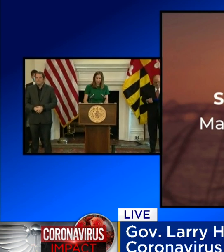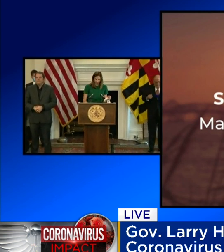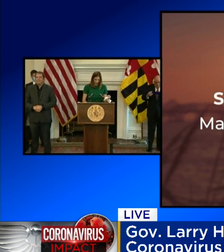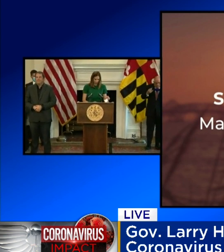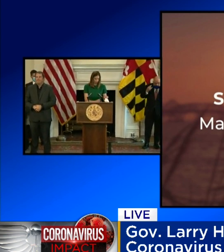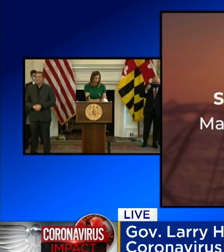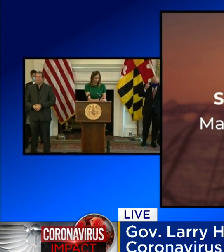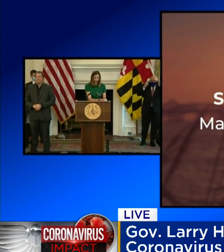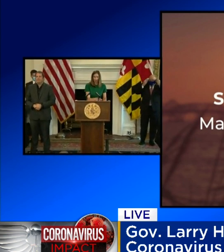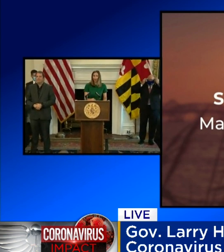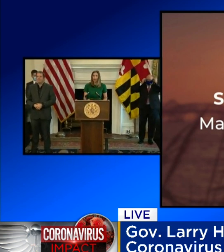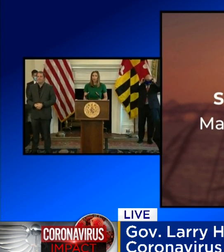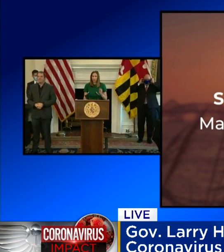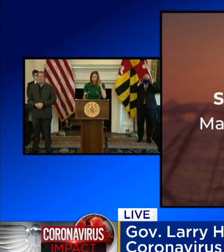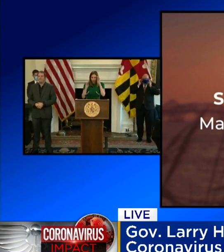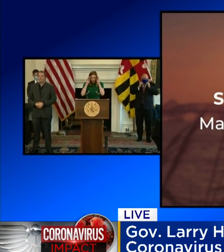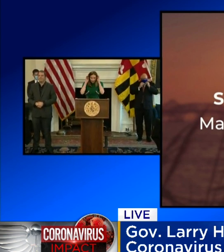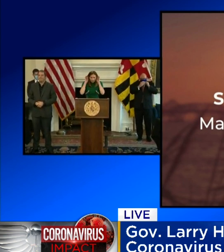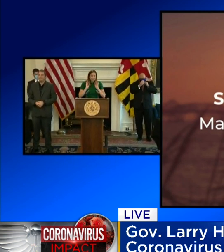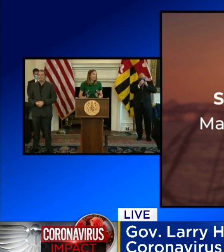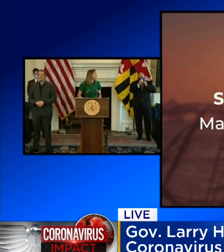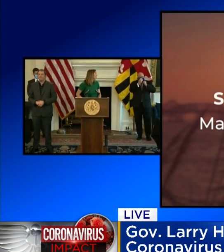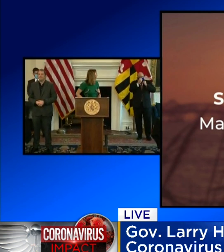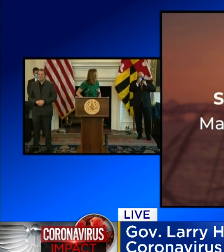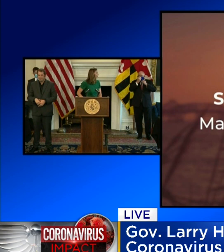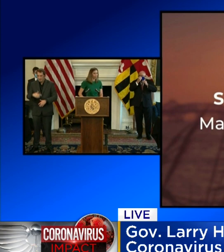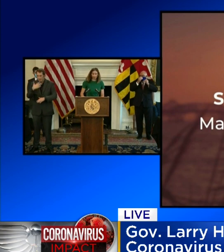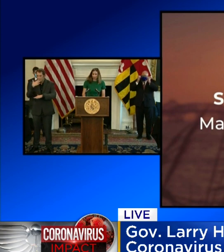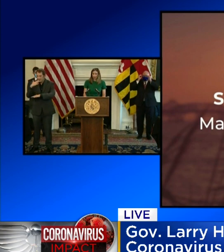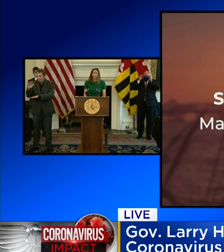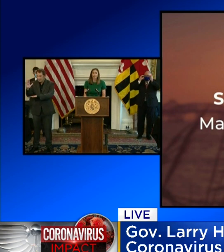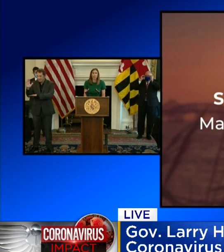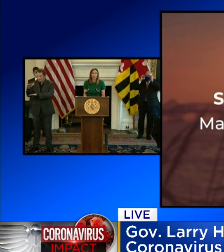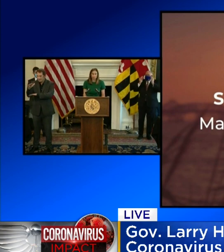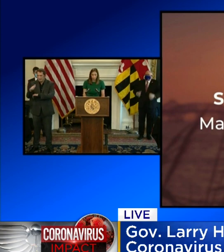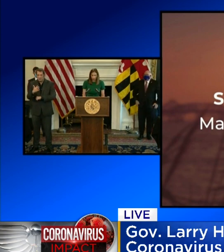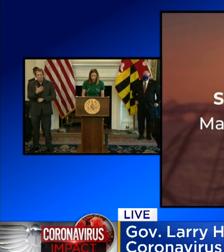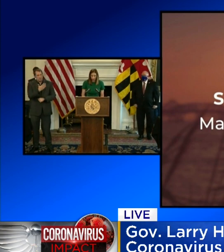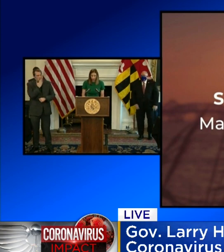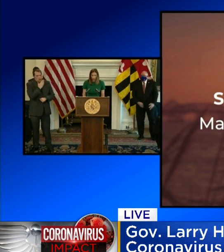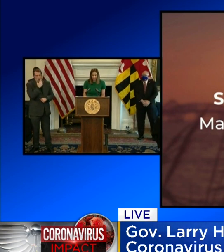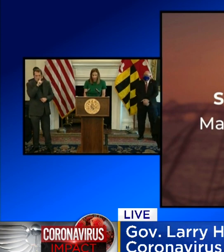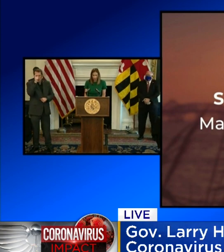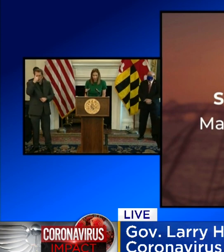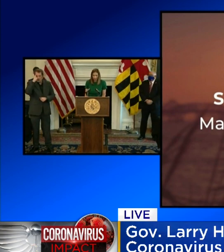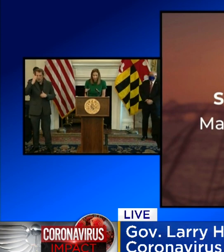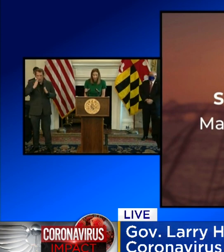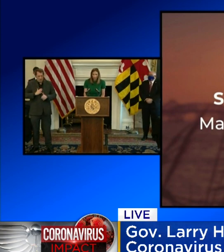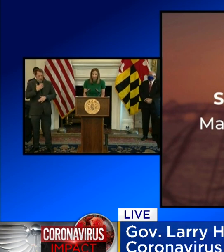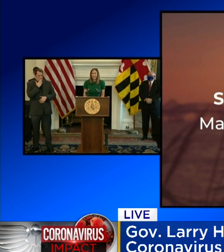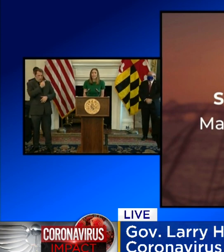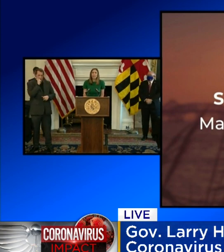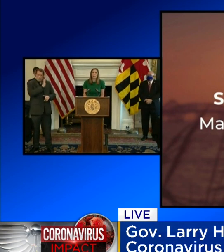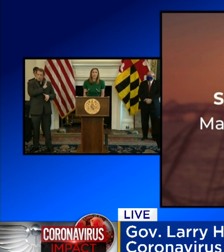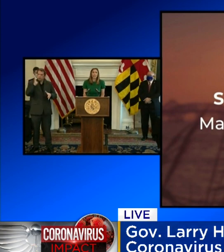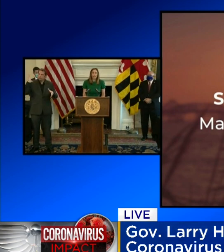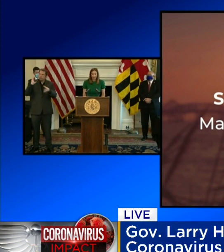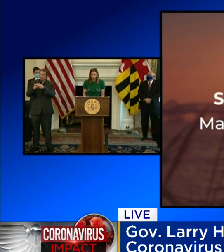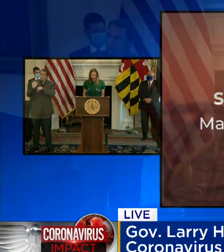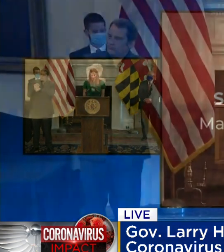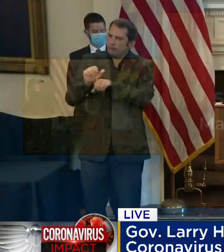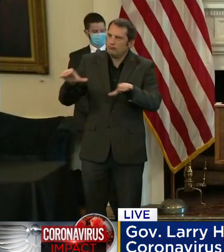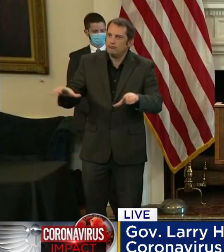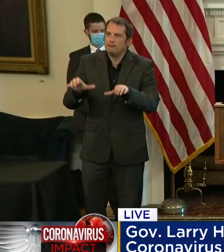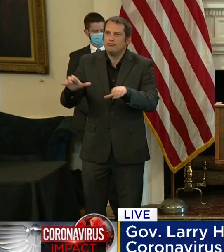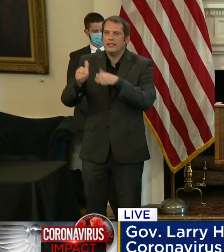Good afternoon. Thank you, Governor, for your leadership and for your support through this investigation. Since the beginning of the pandemic, our